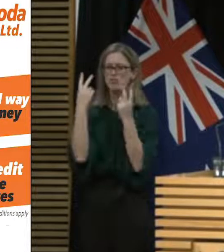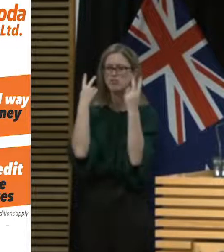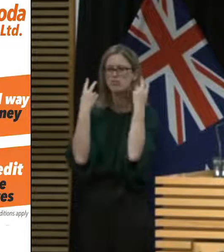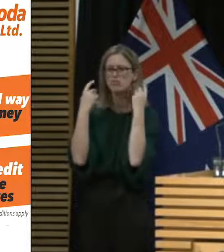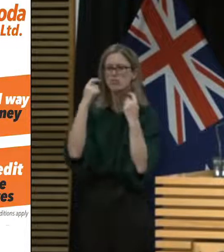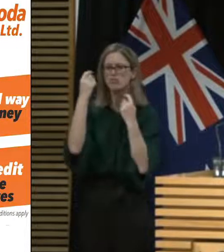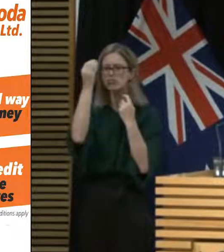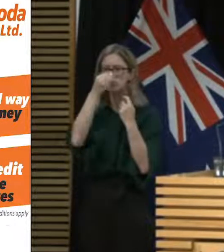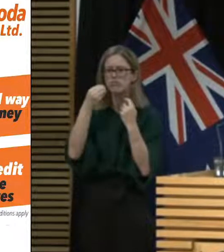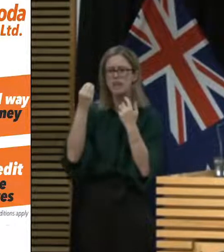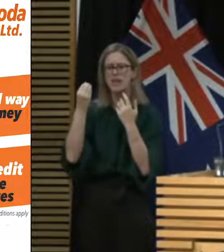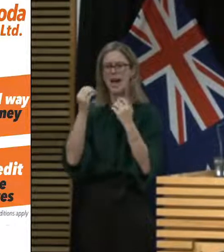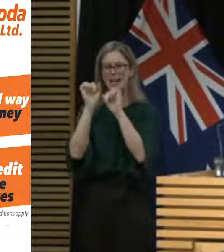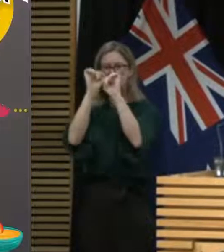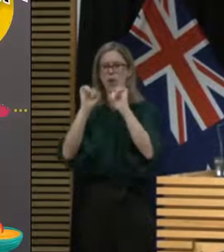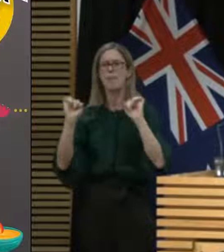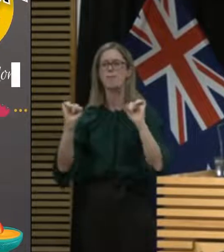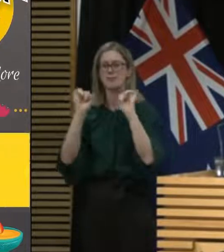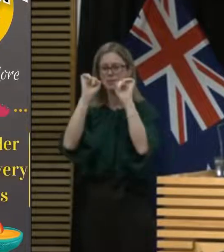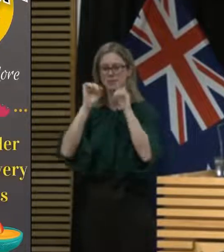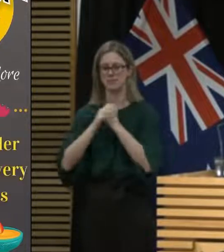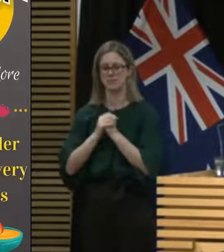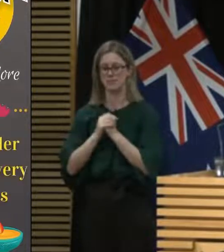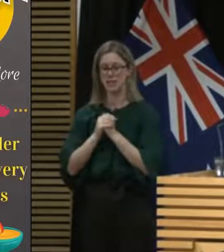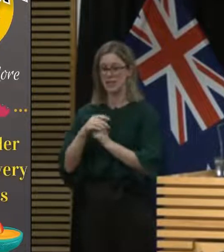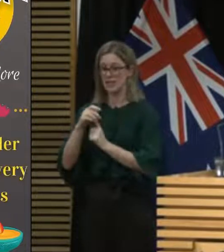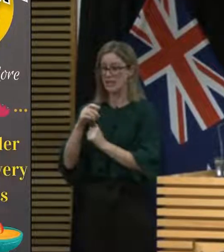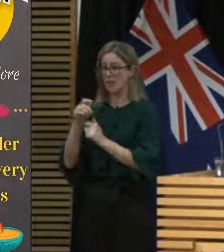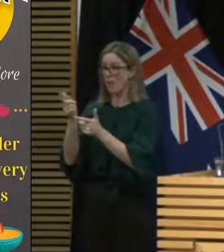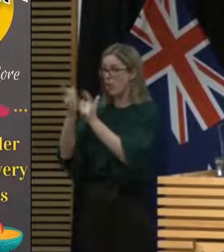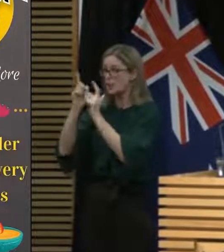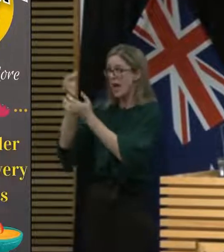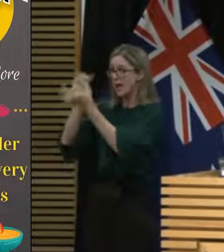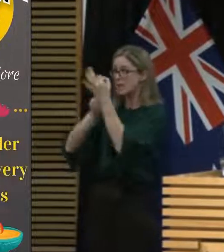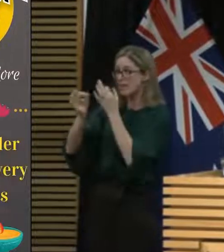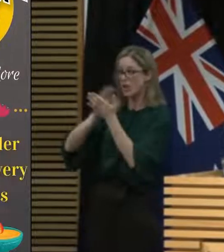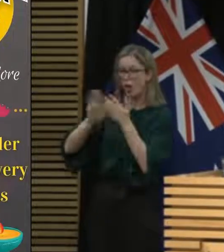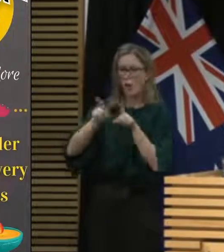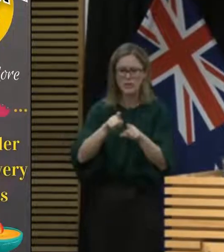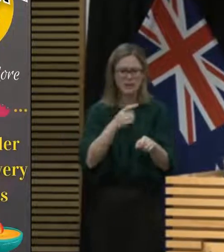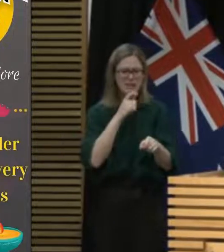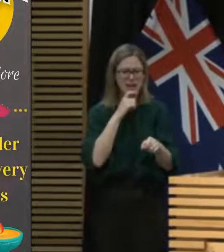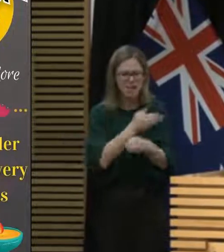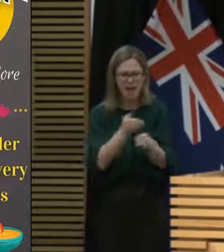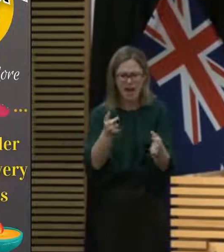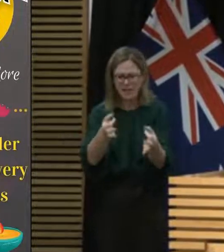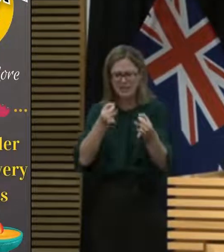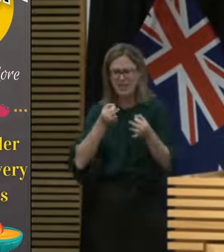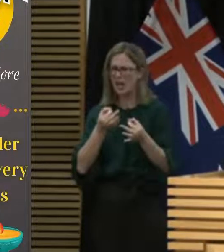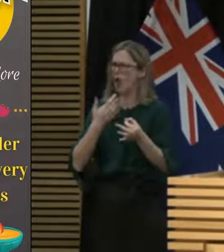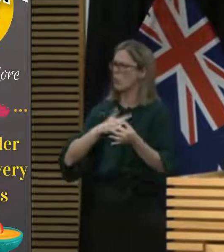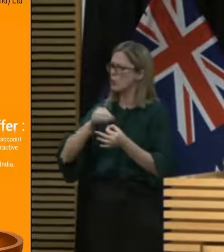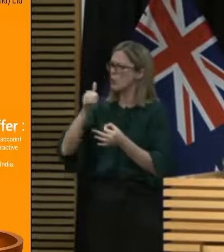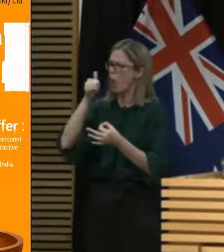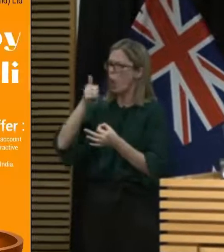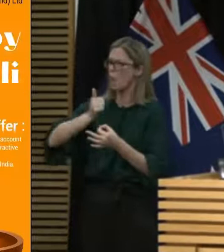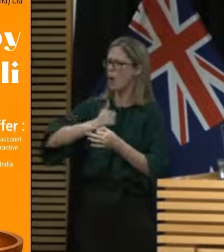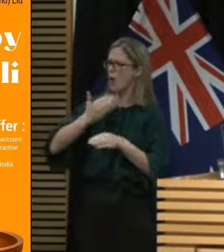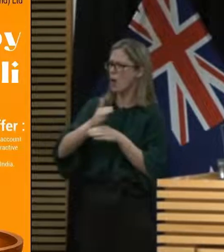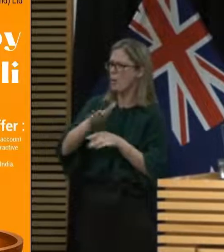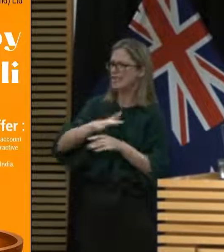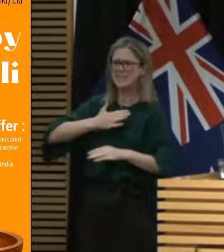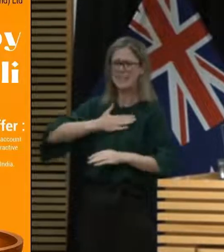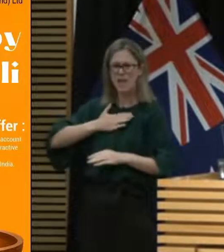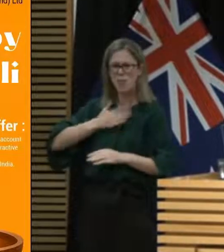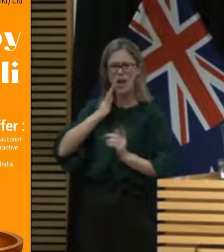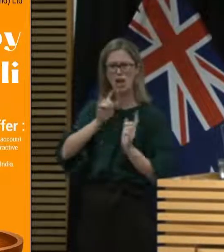It isn't just employers that have been asking us for clarity on this. We've also had workers asking how they can have assurance that they're safe from COVID